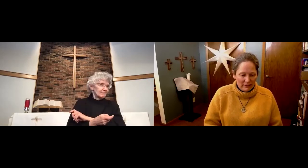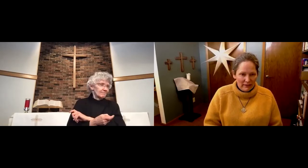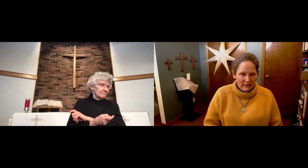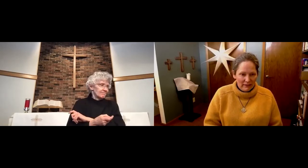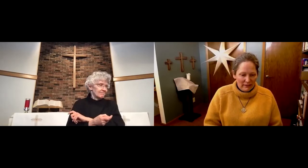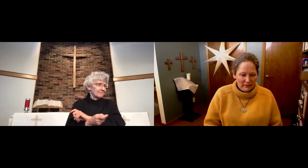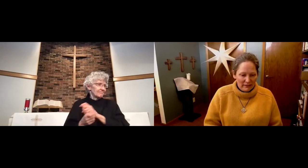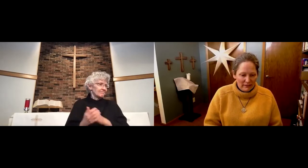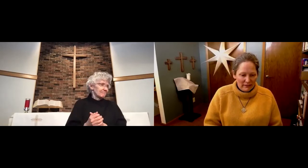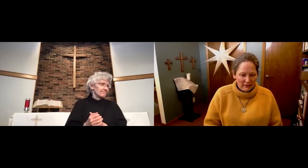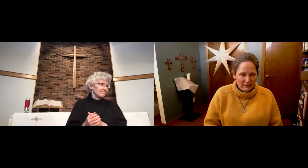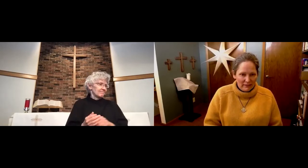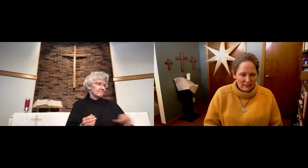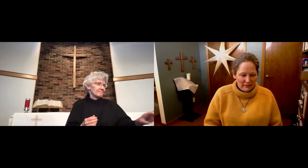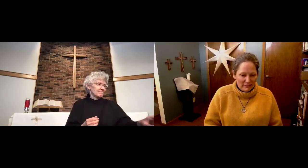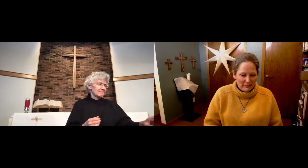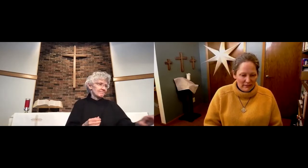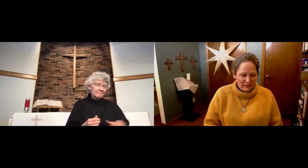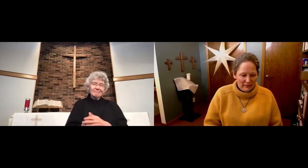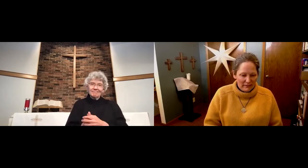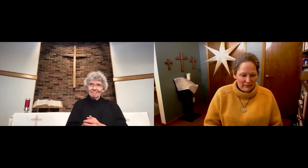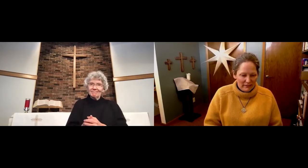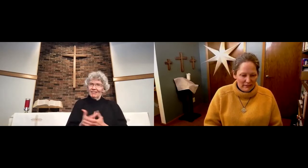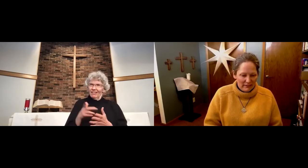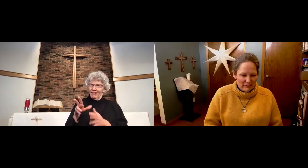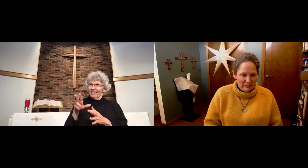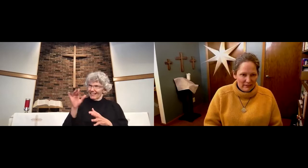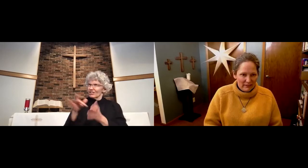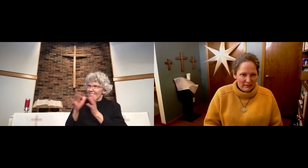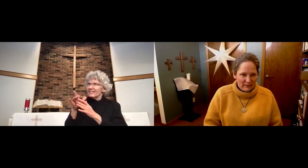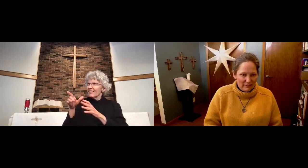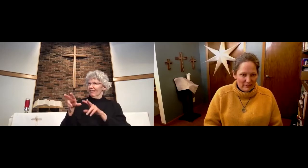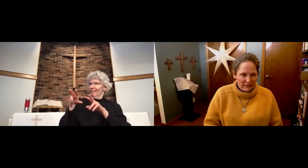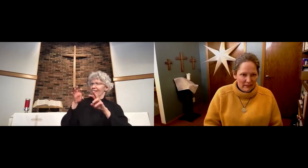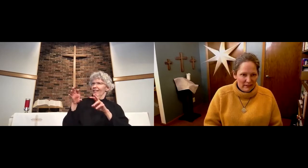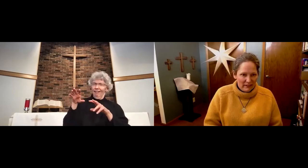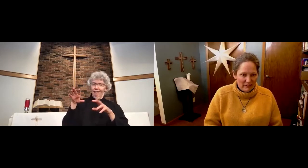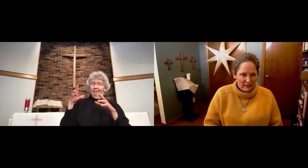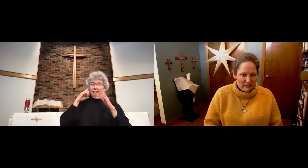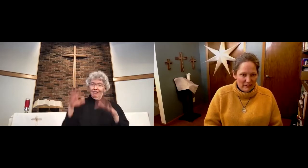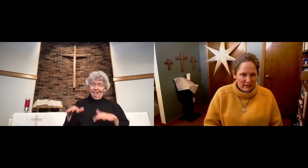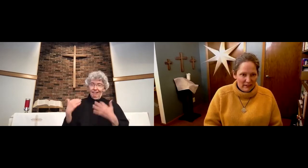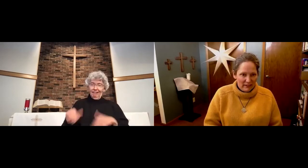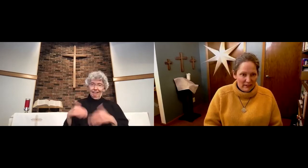seems, aren't really sure what exactly they're seeing.